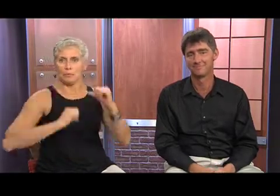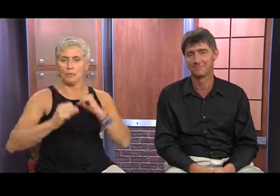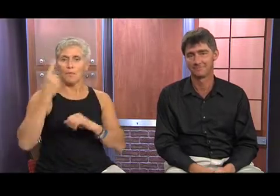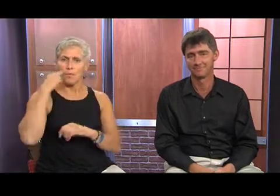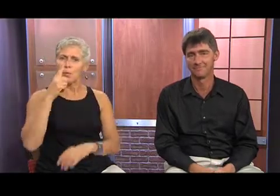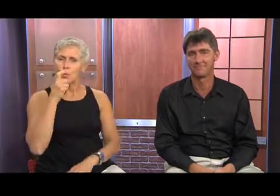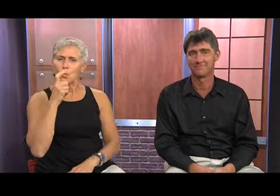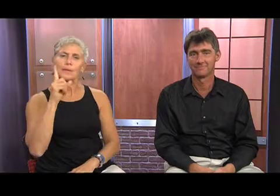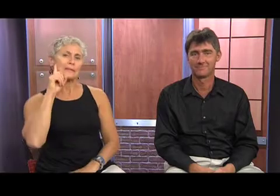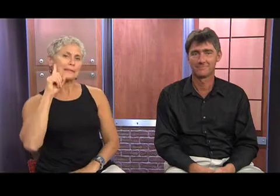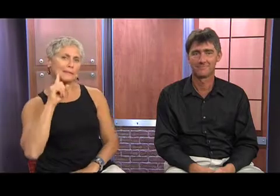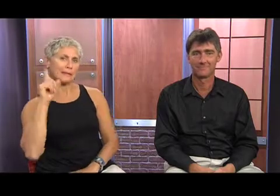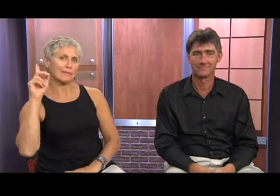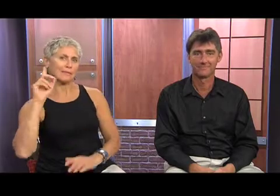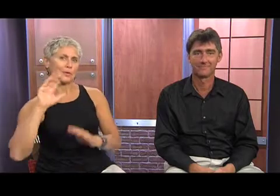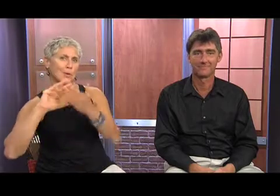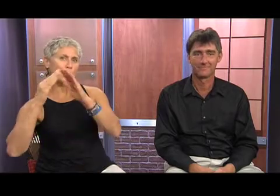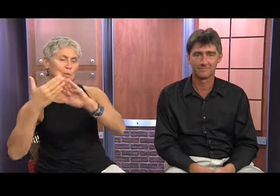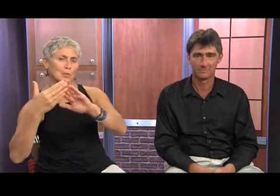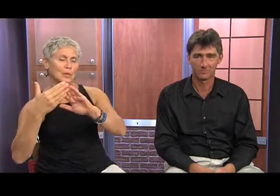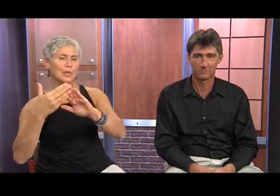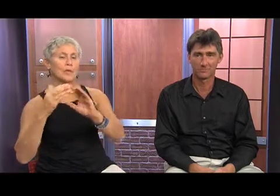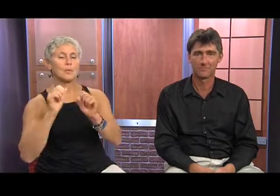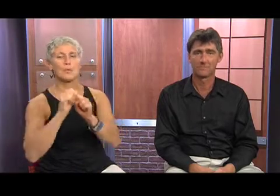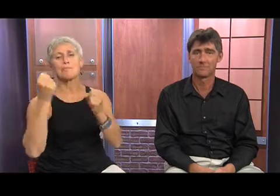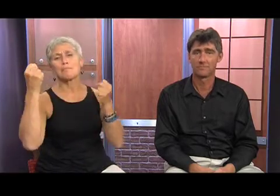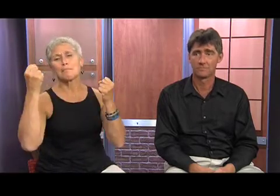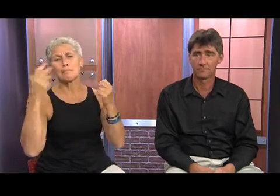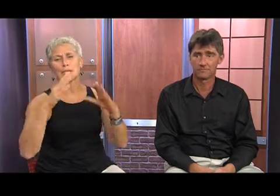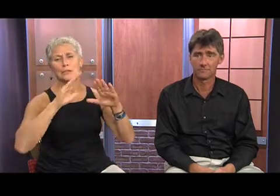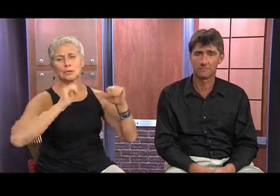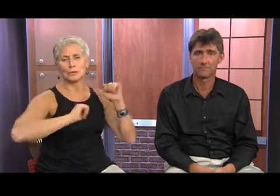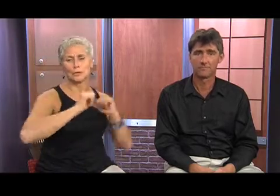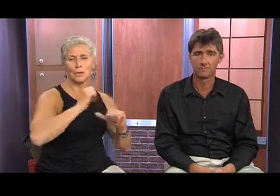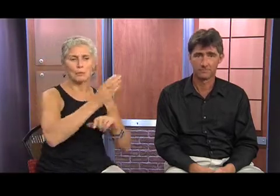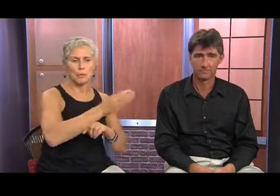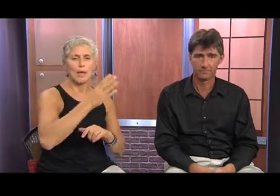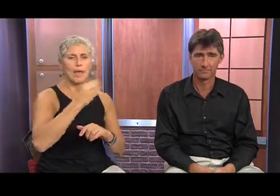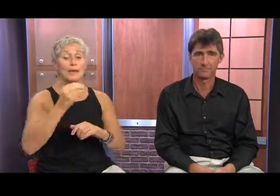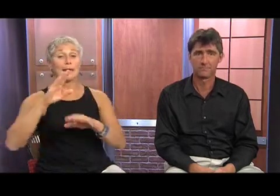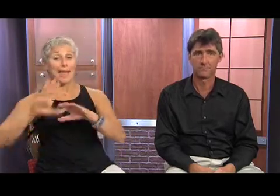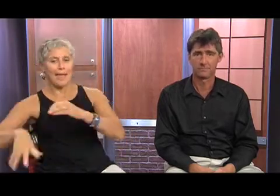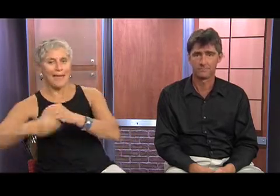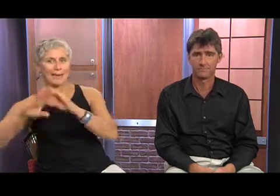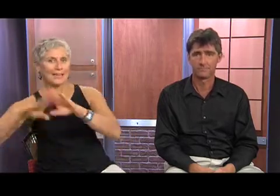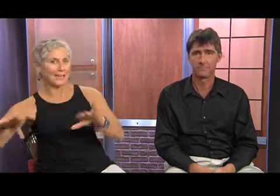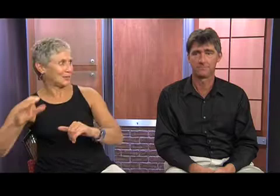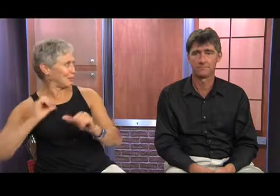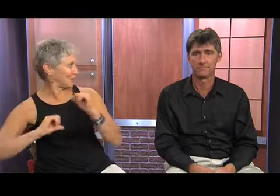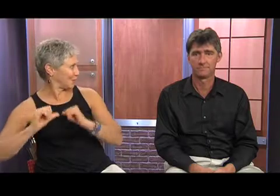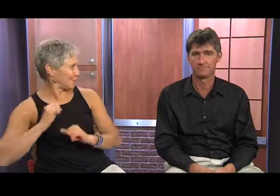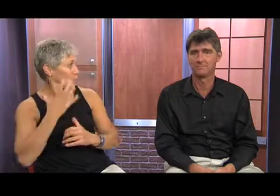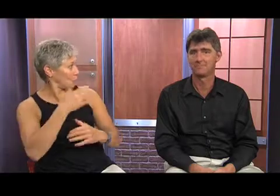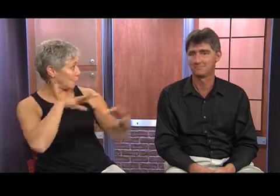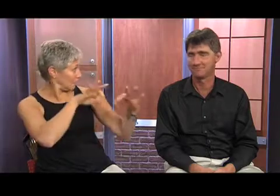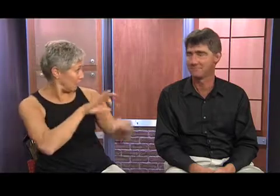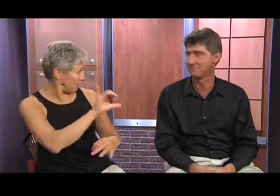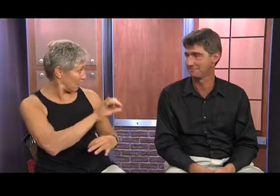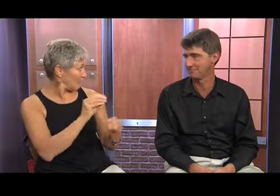with our full Broadway run, A Christmas Carol, and some kids shows this year. Do you want to talk a little bit about that process? I know we've talked about it before, but I bet we have